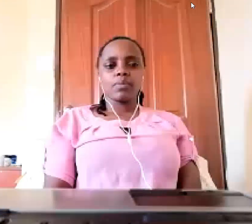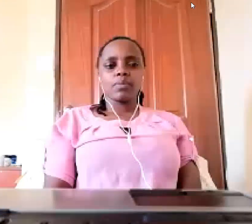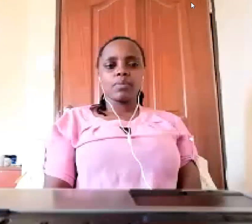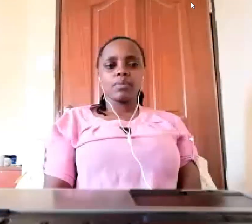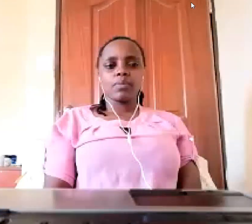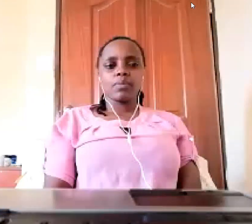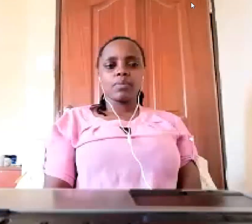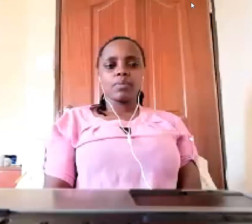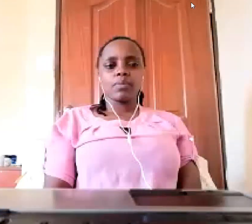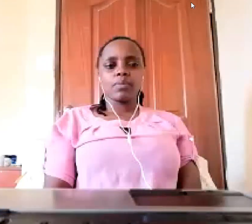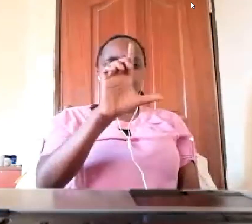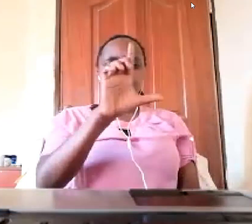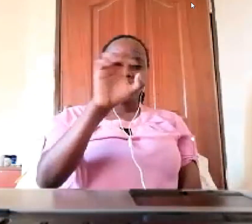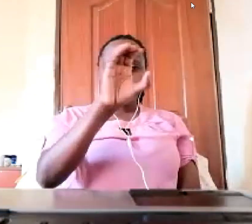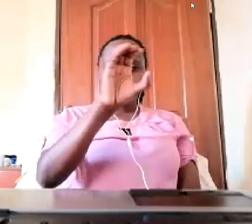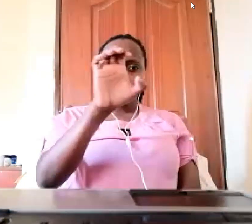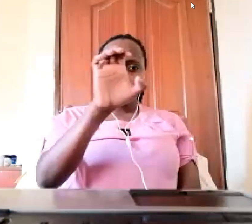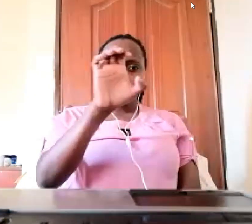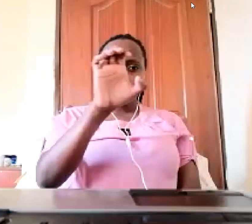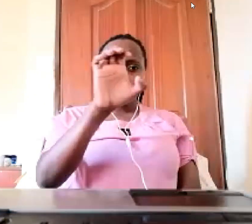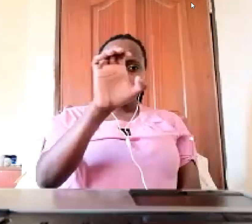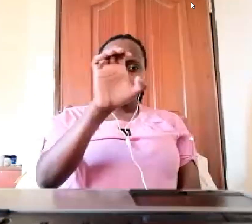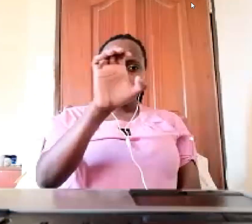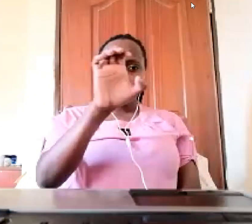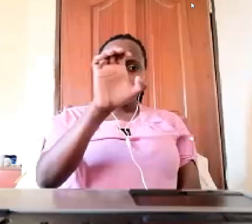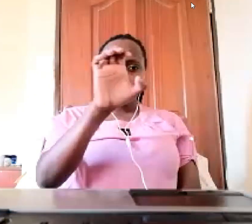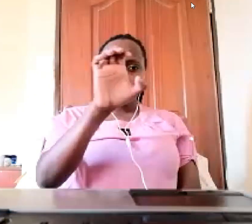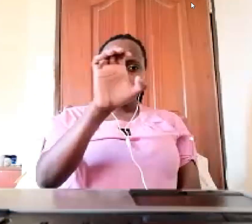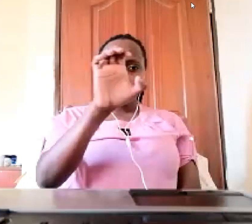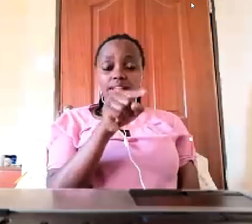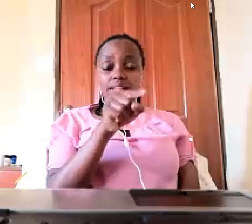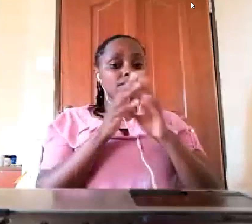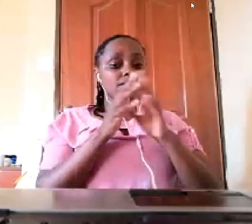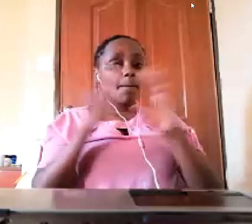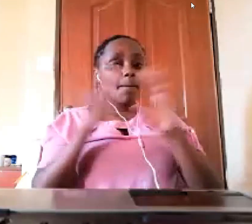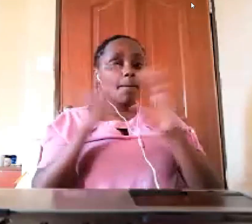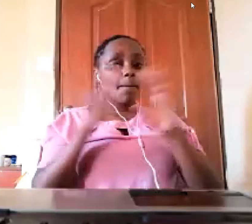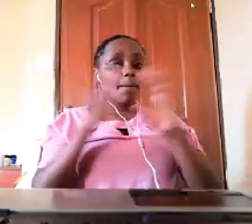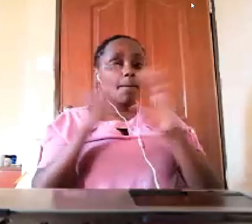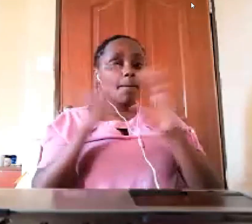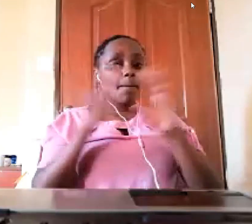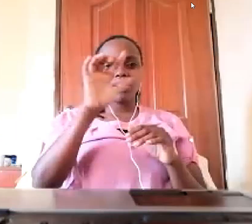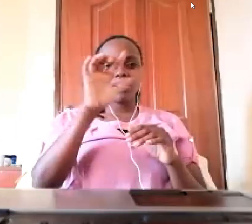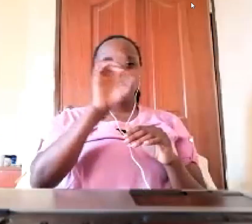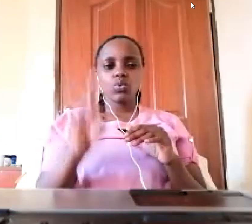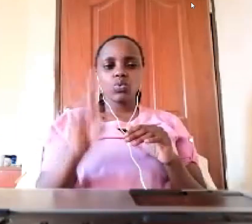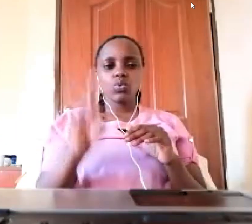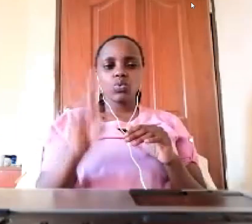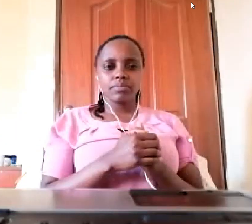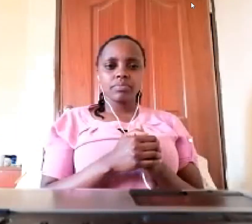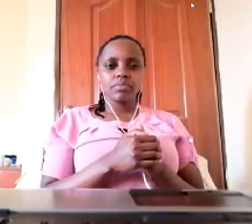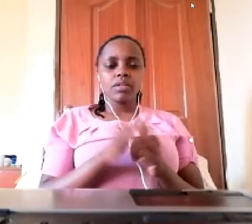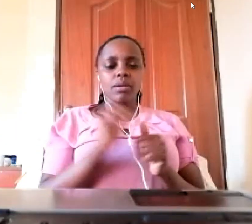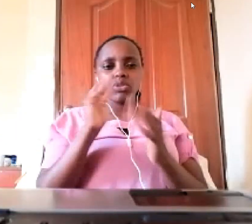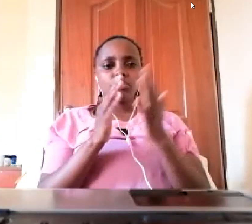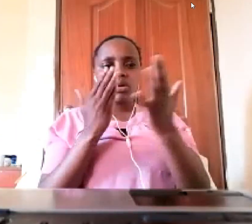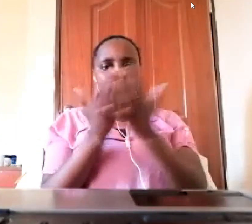you, Cleo. And this is really a great question. I may propose